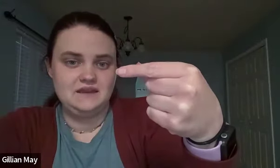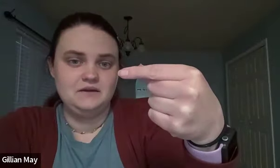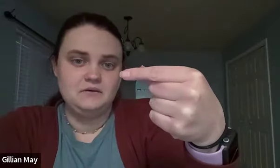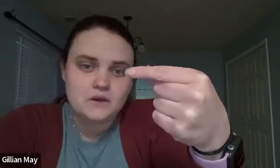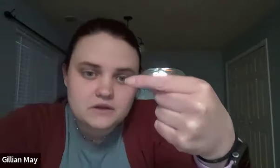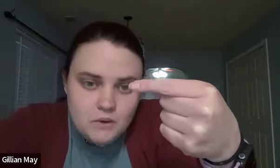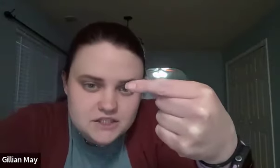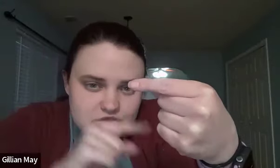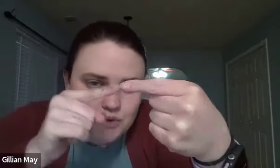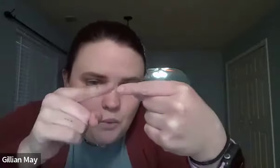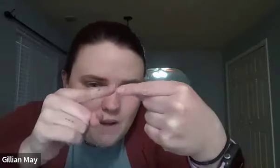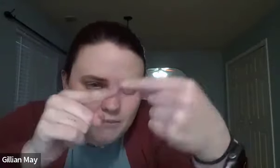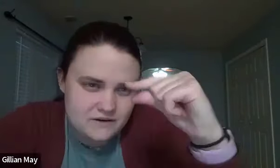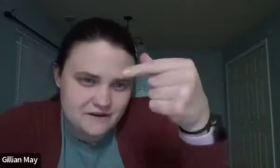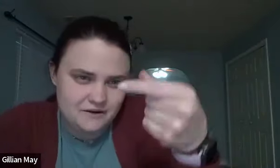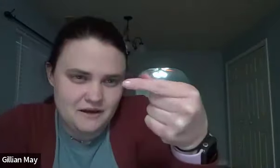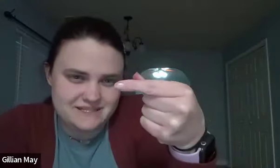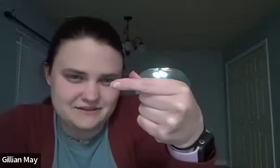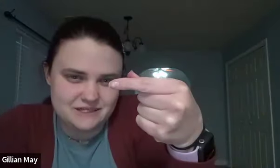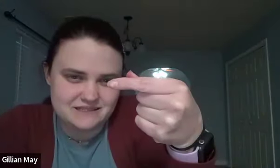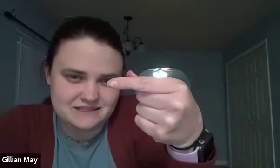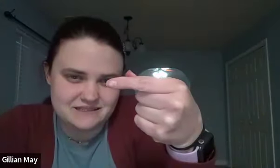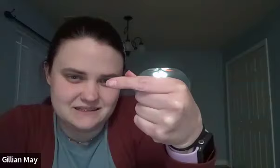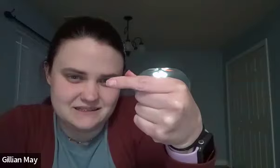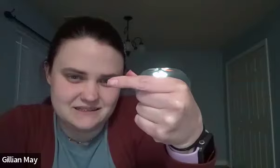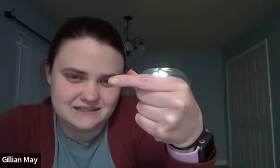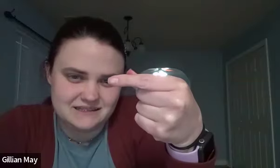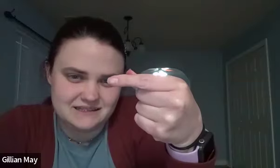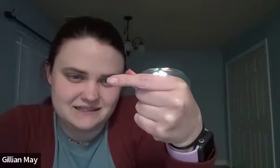Then you want just your 1 pointer finger and you'll have it sideways.